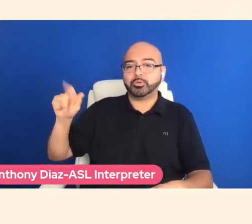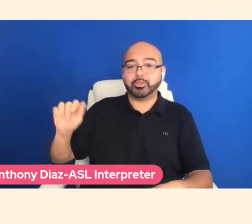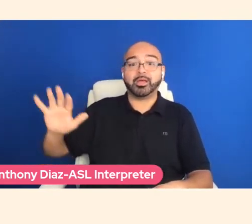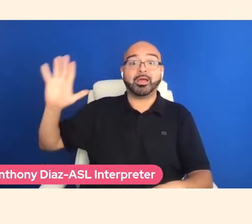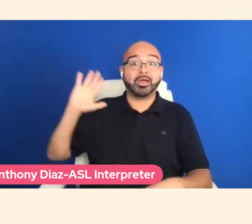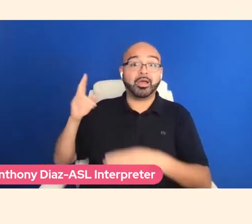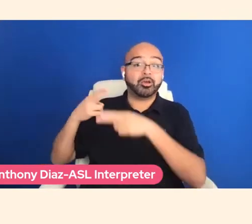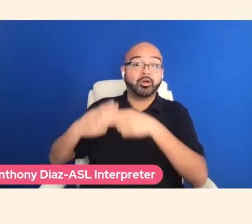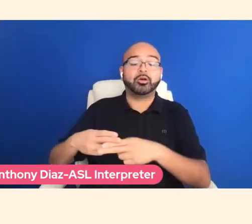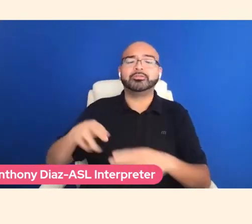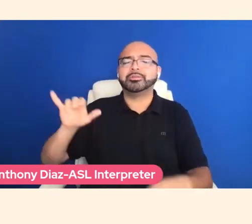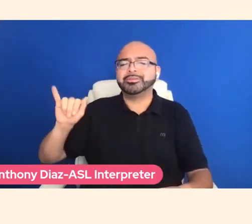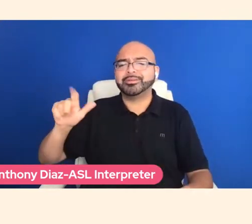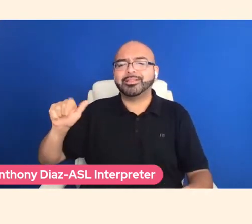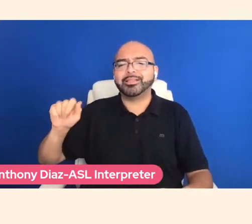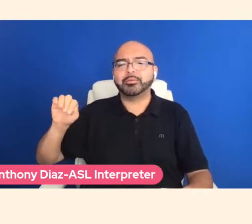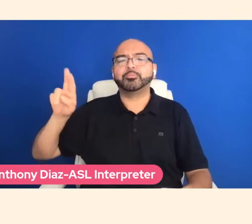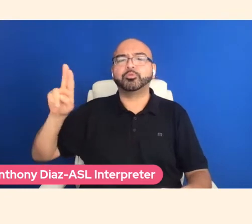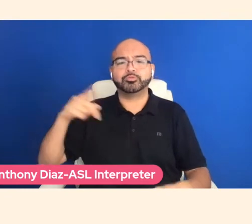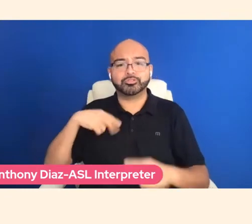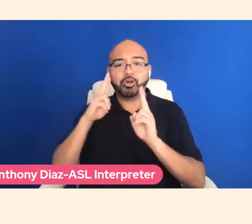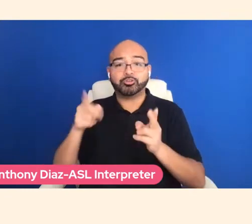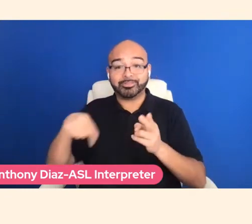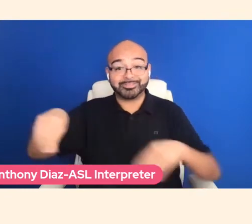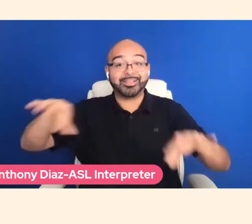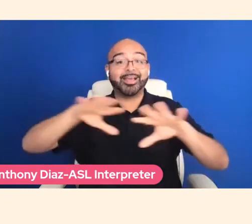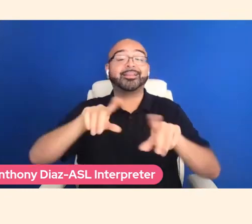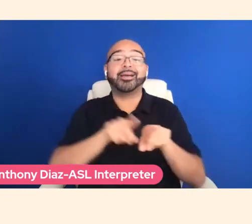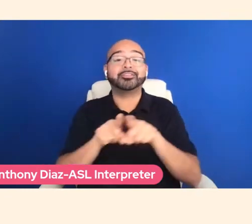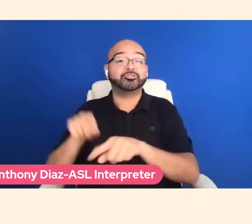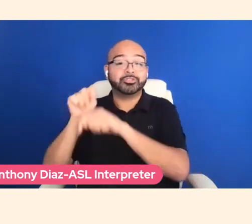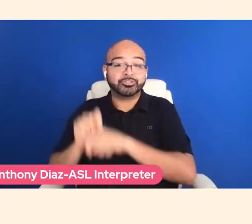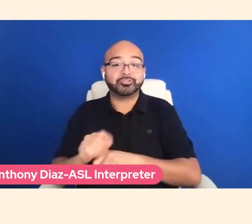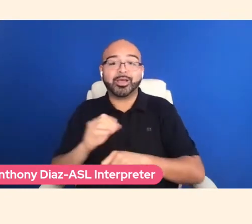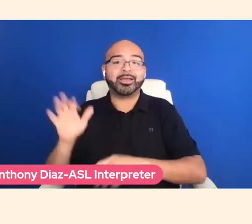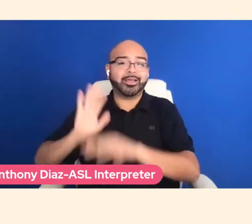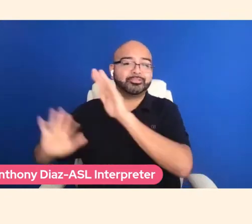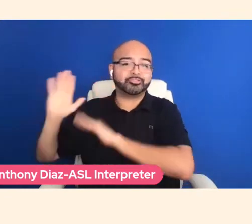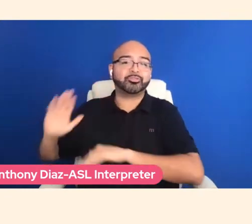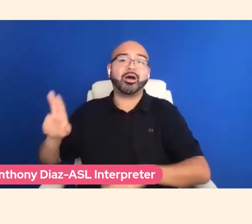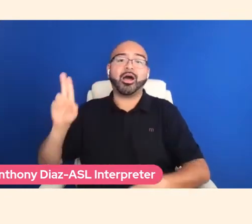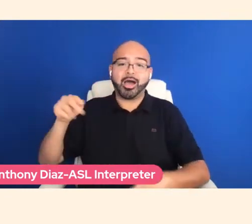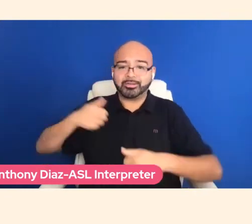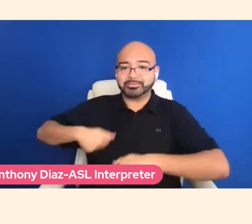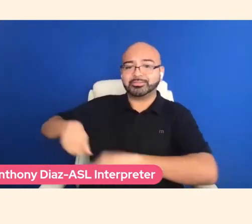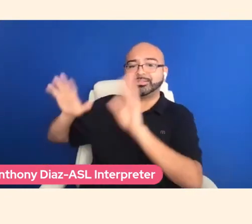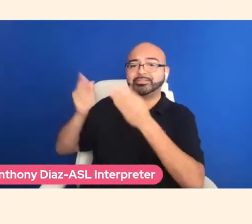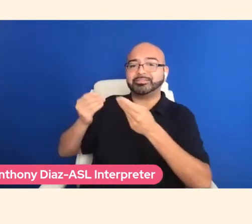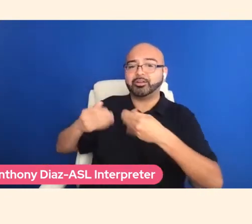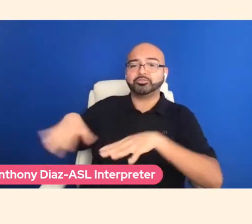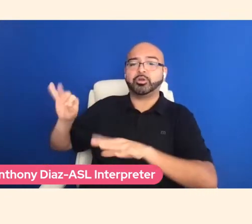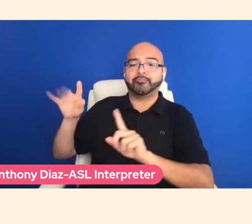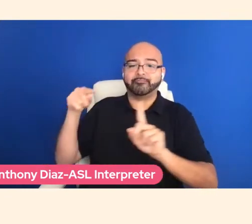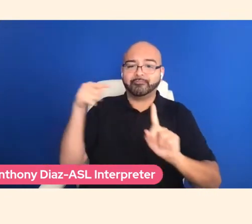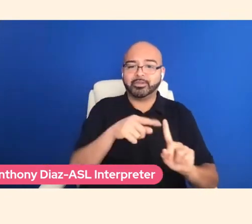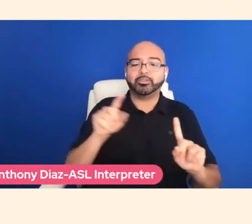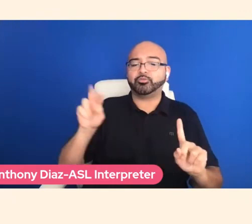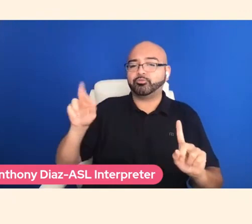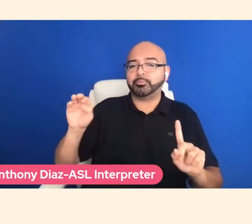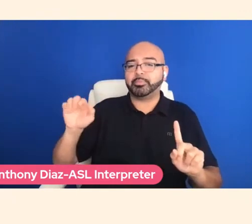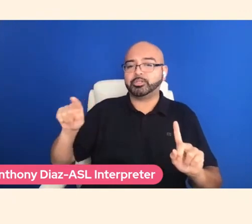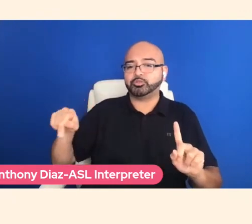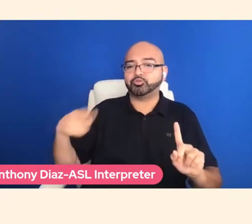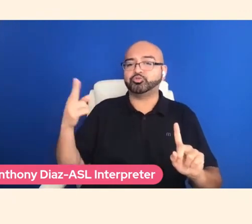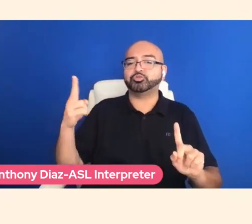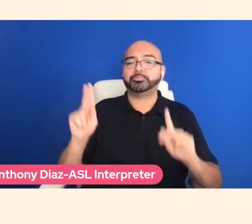Yalamu. We honor this land as the traditional, ancestral, and unceded territory of the Ramaytush Ohlone people. In the